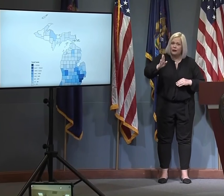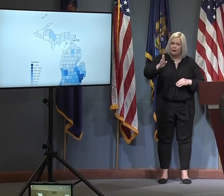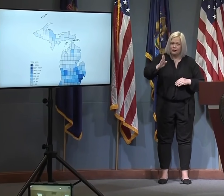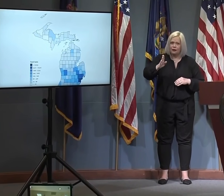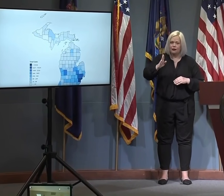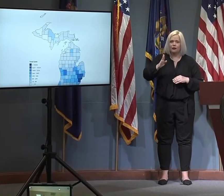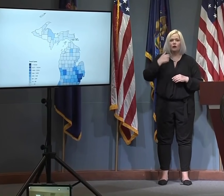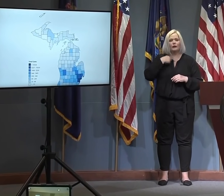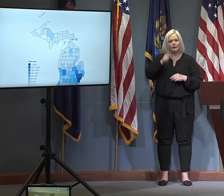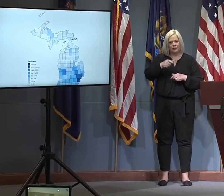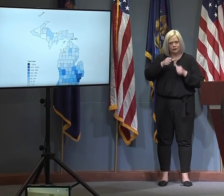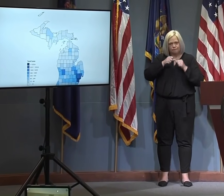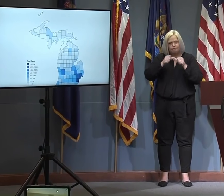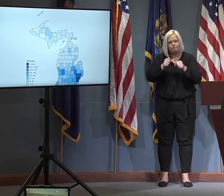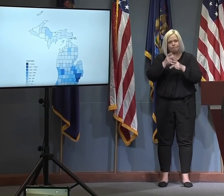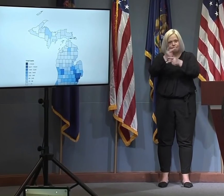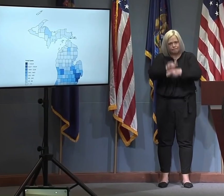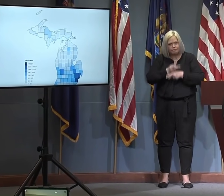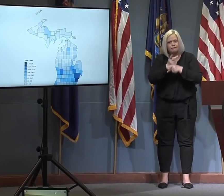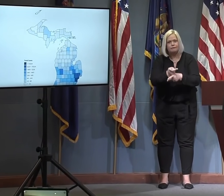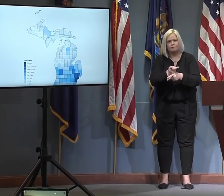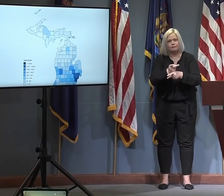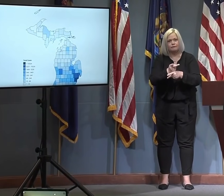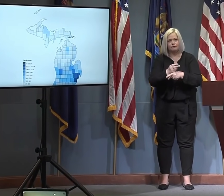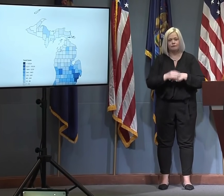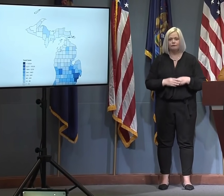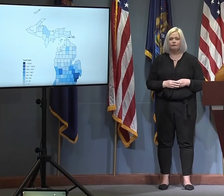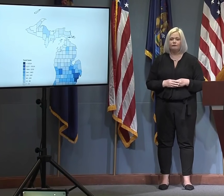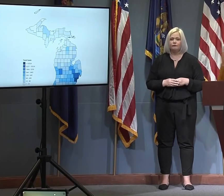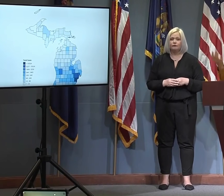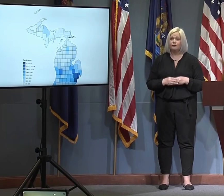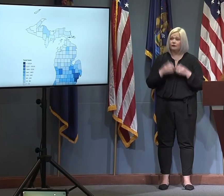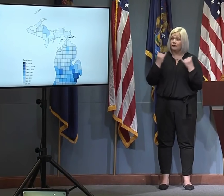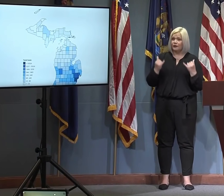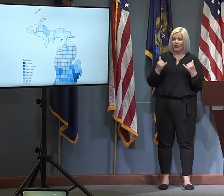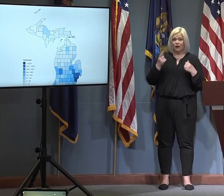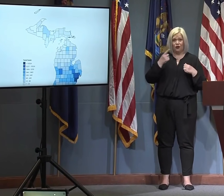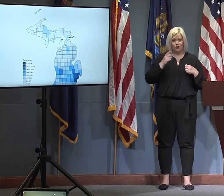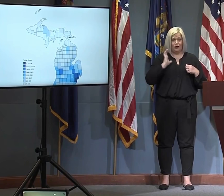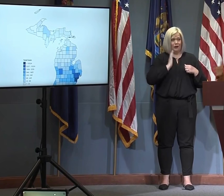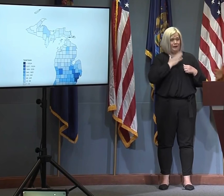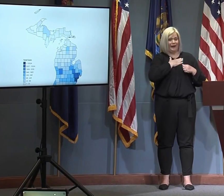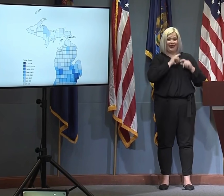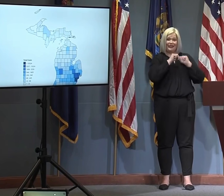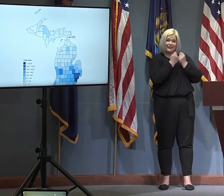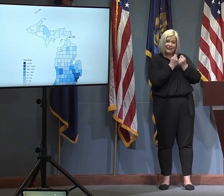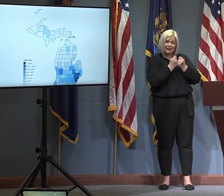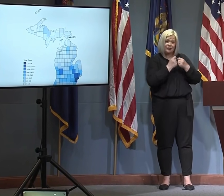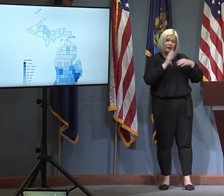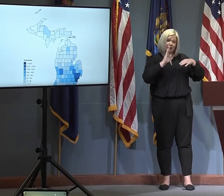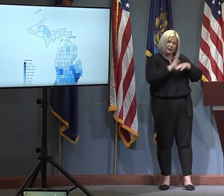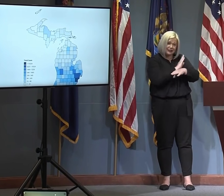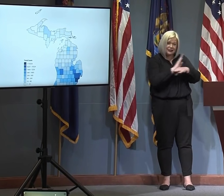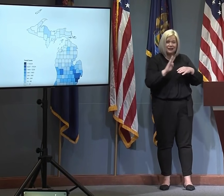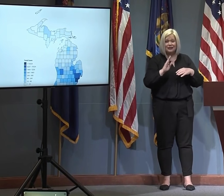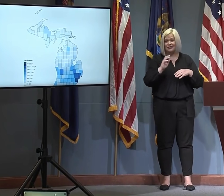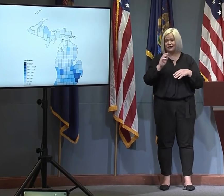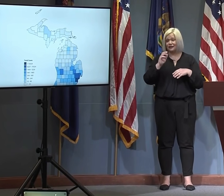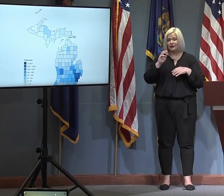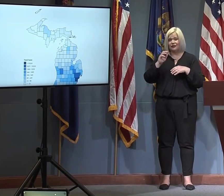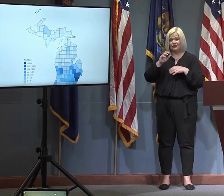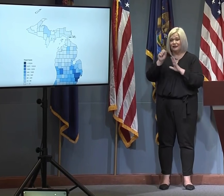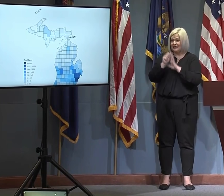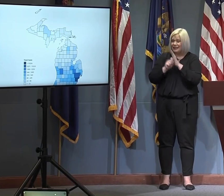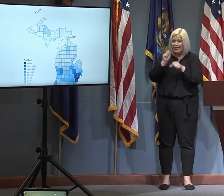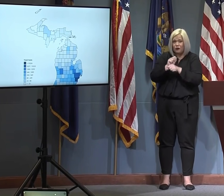forward. Now, because of the hard work that this team of private sector, public sector, inside